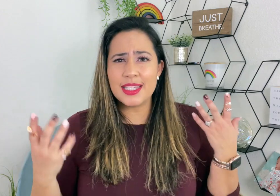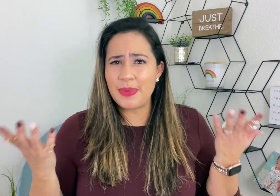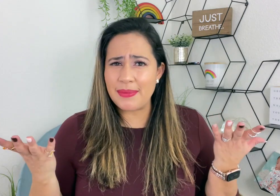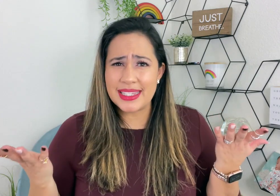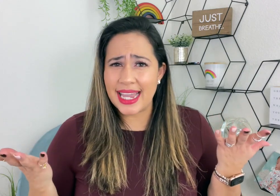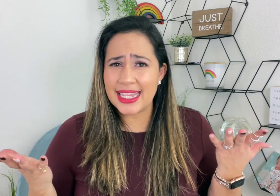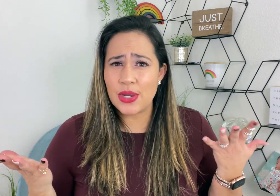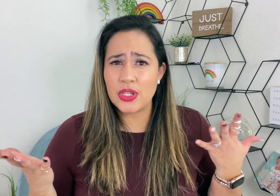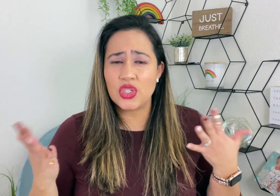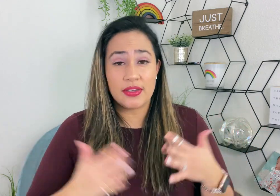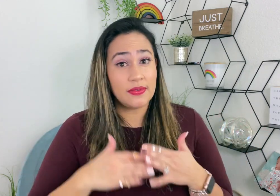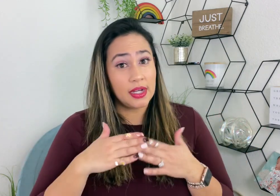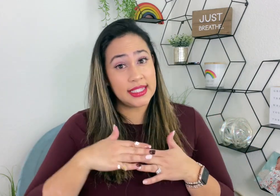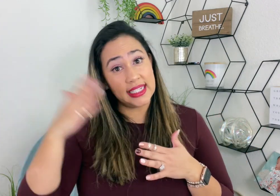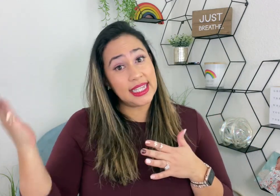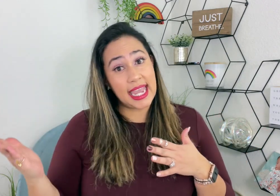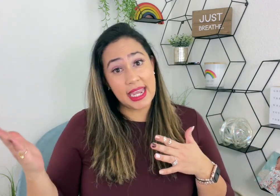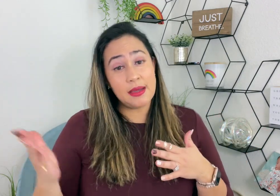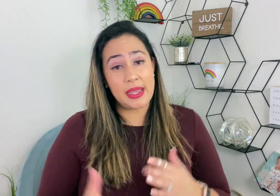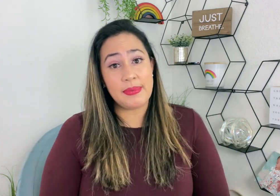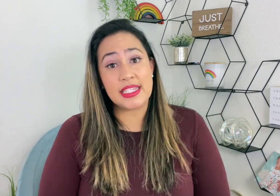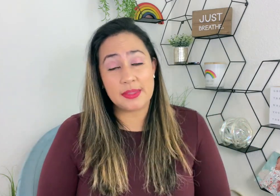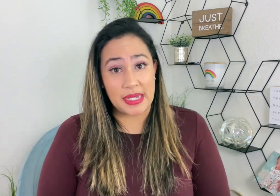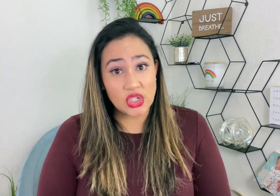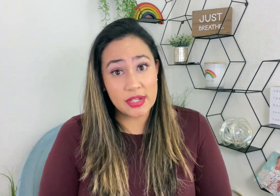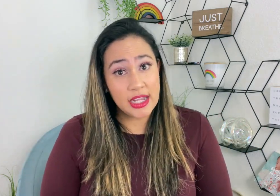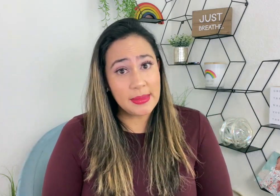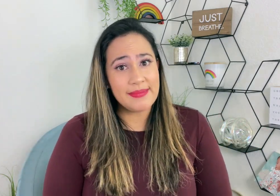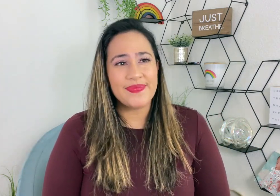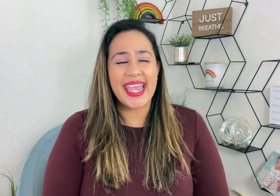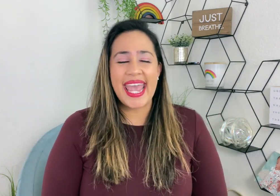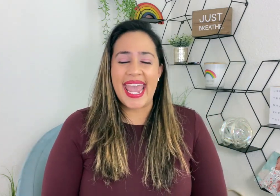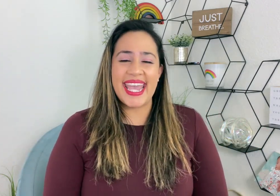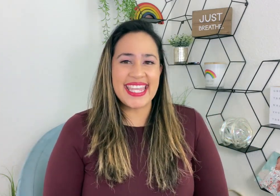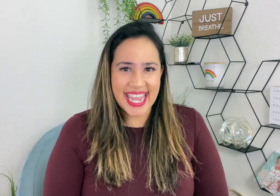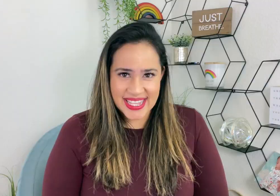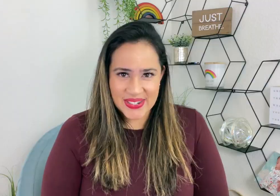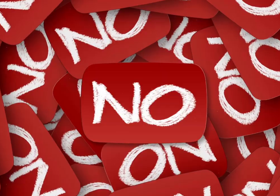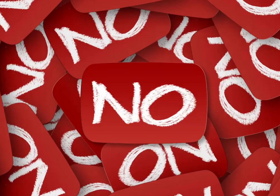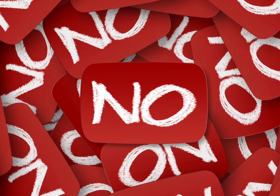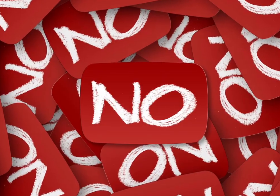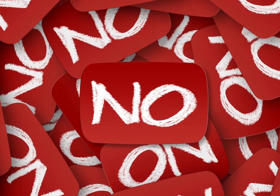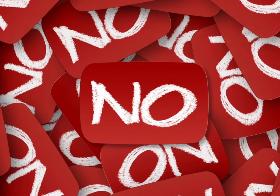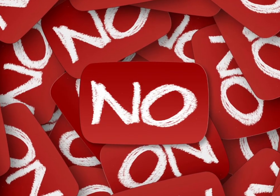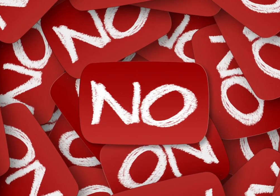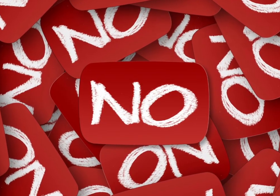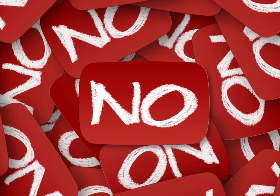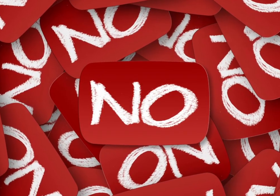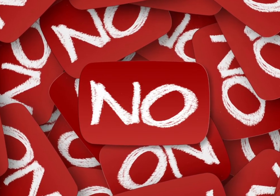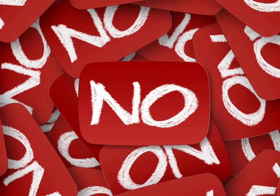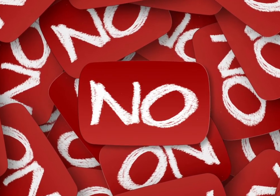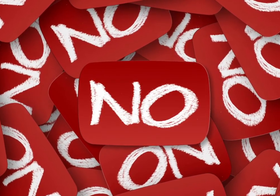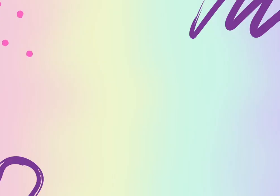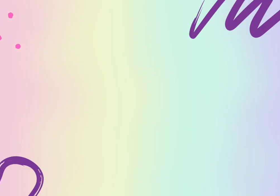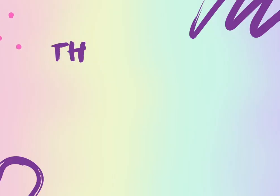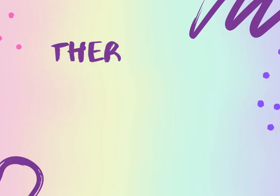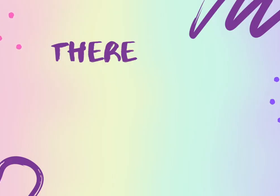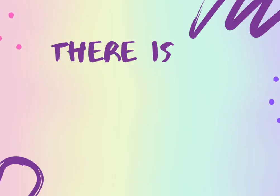baby sign language delay a baby's speech development? And the answer to this one is no, it does not. There is no research that